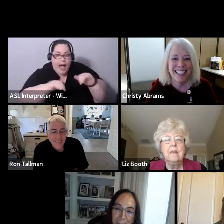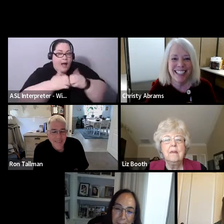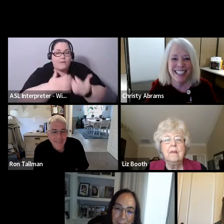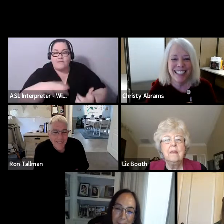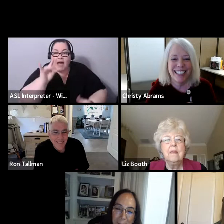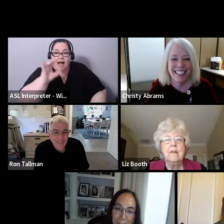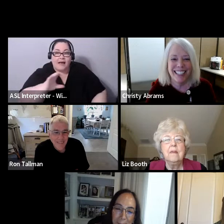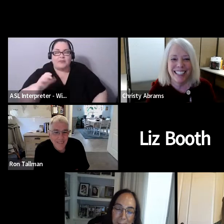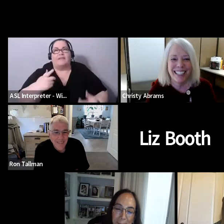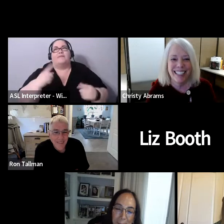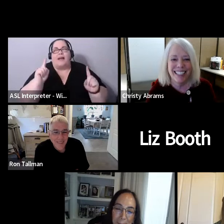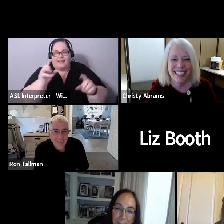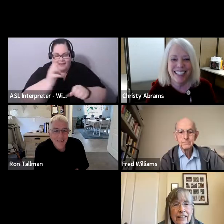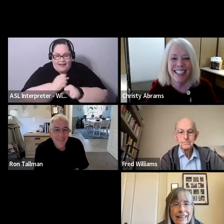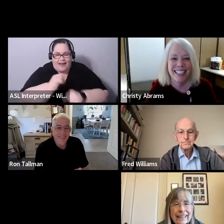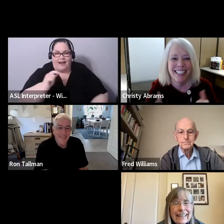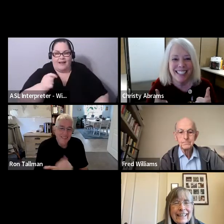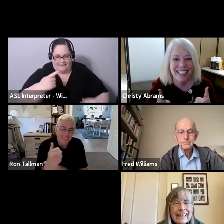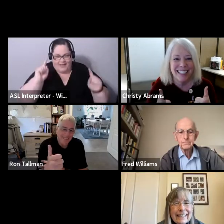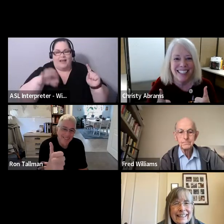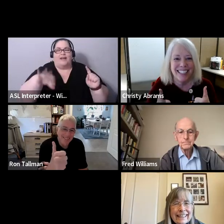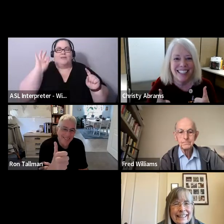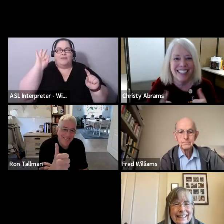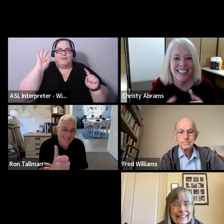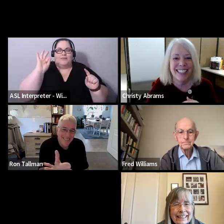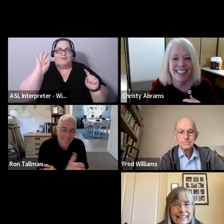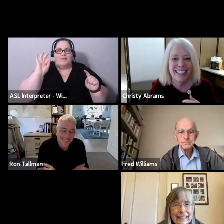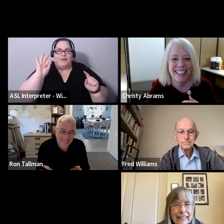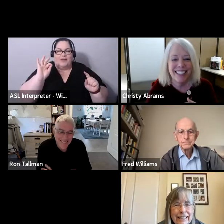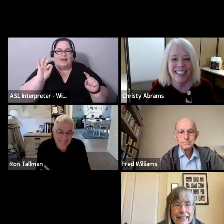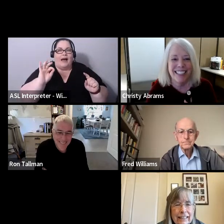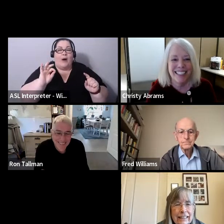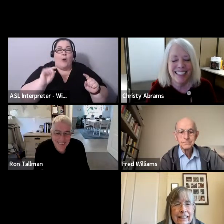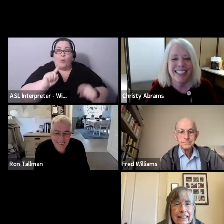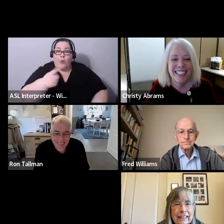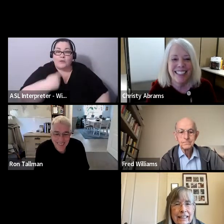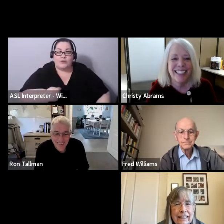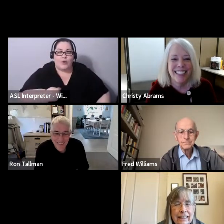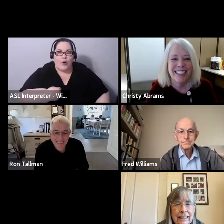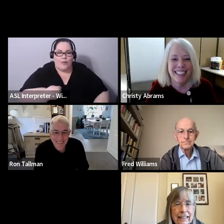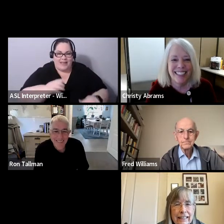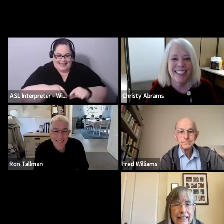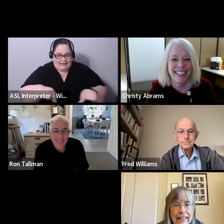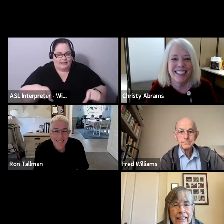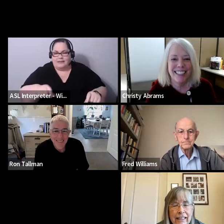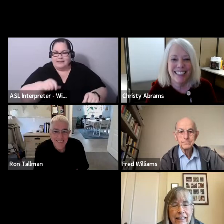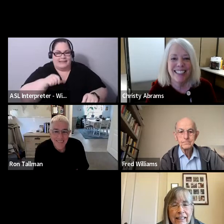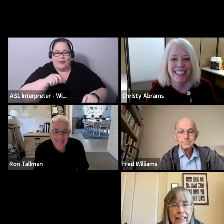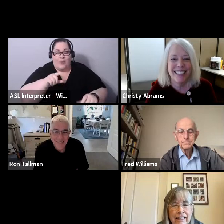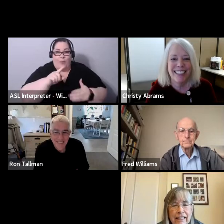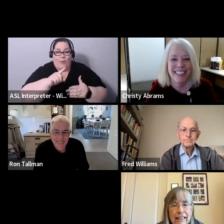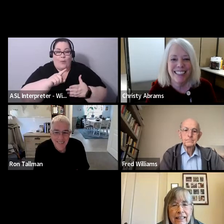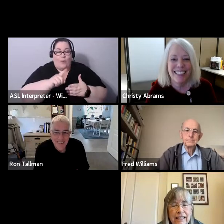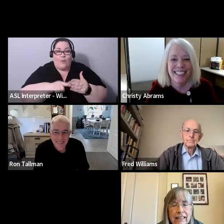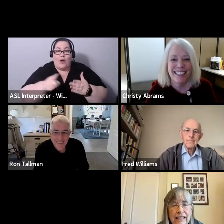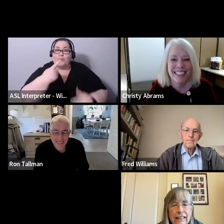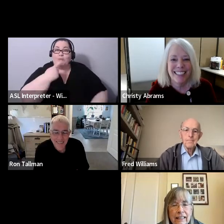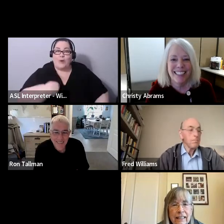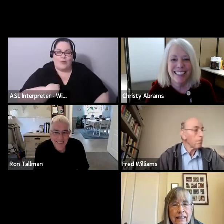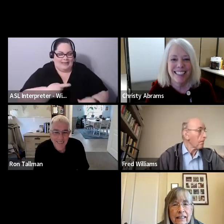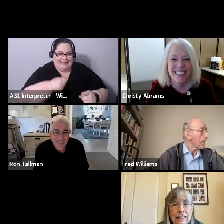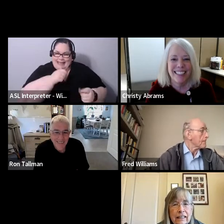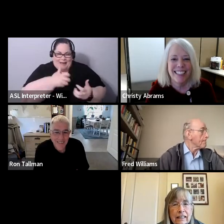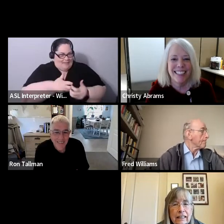I have captioning now, but it was not located on the laptop where you mentioned